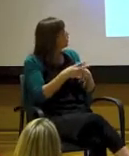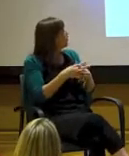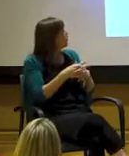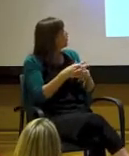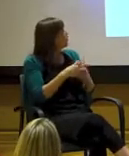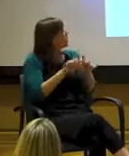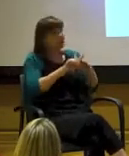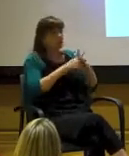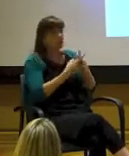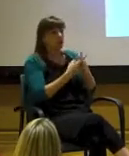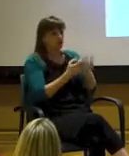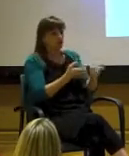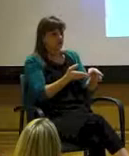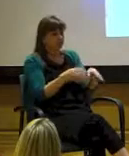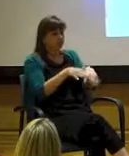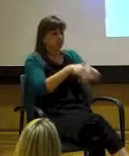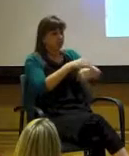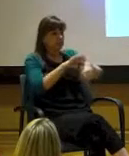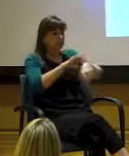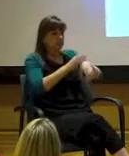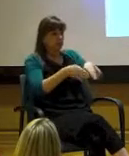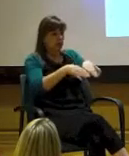I'm starting to close dura.